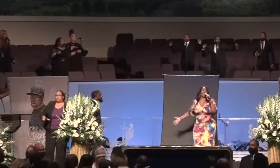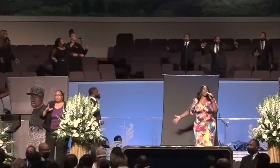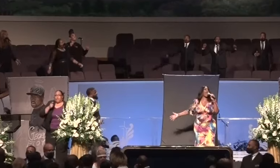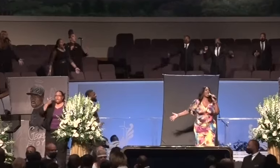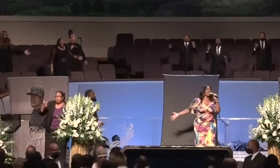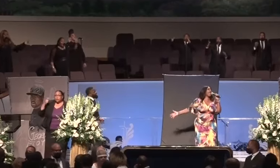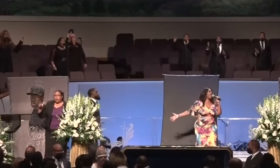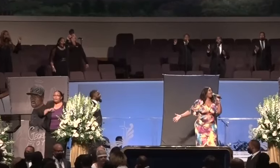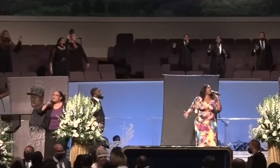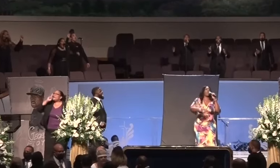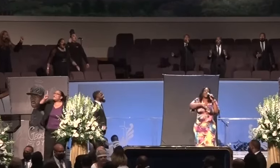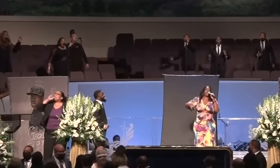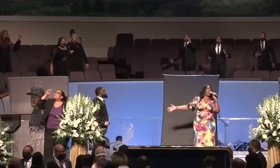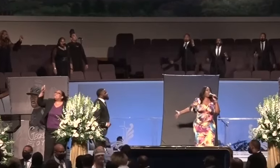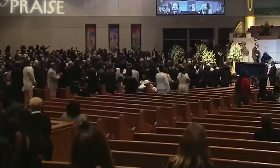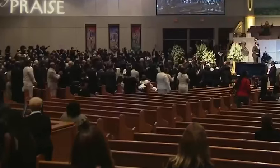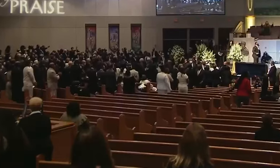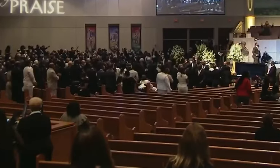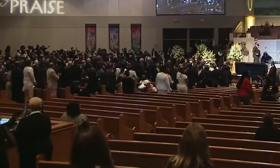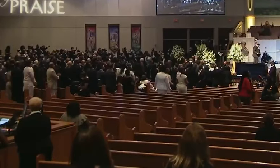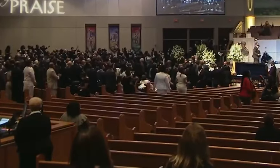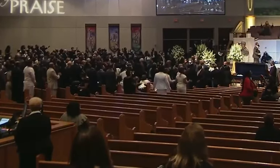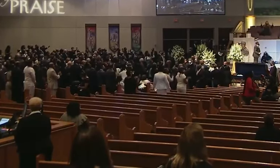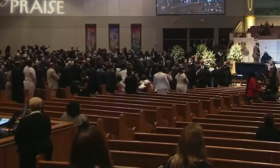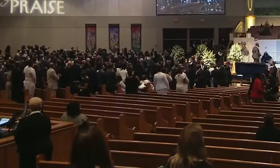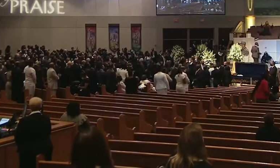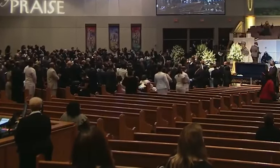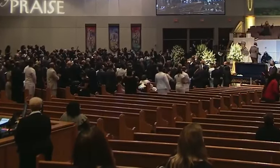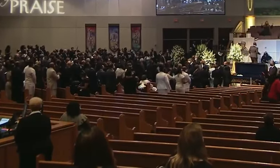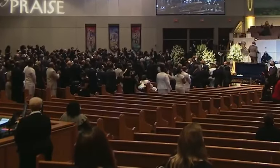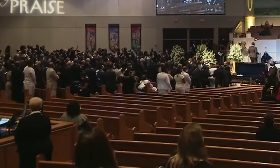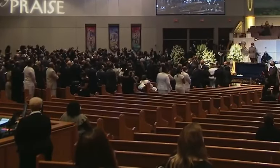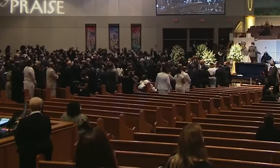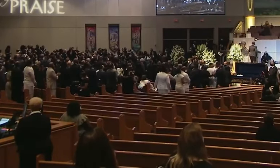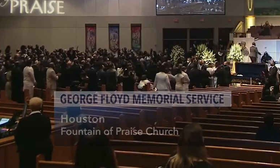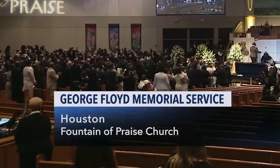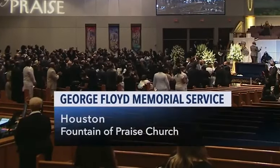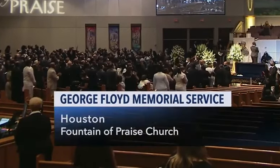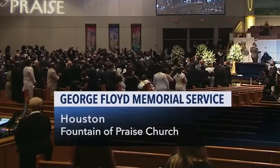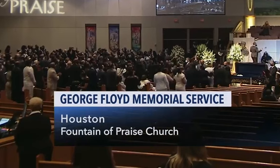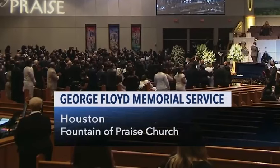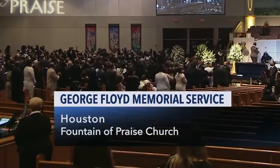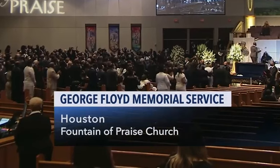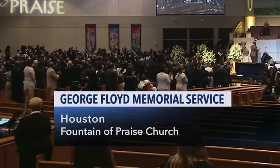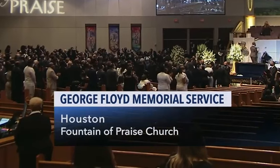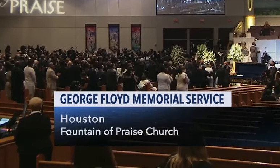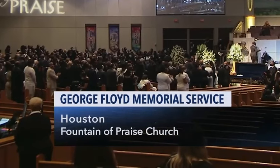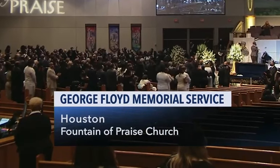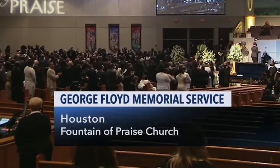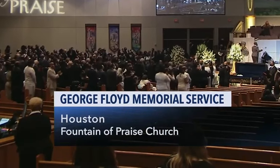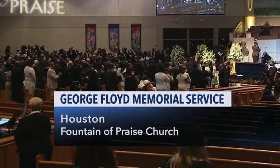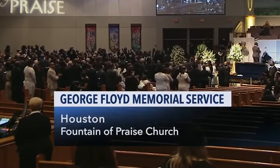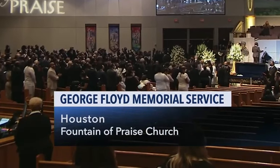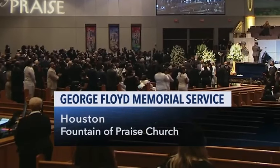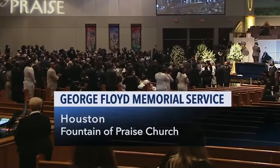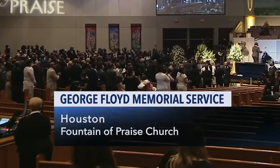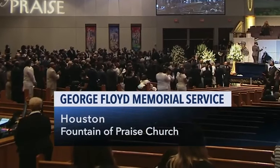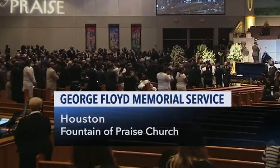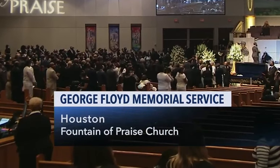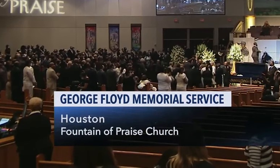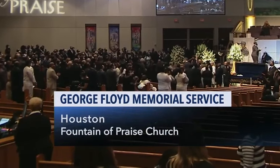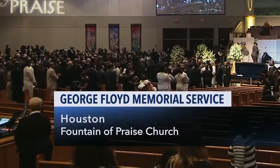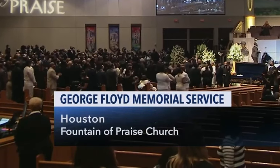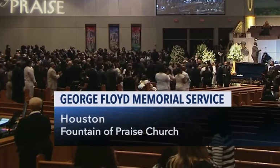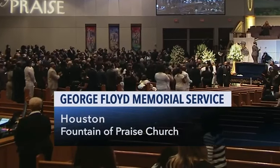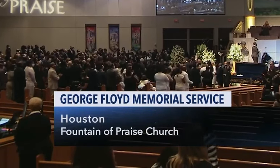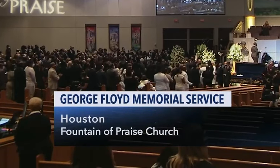love. Where I am. Where I am. Nobody like me. Nobody like the king of kings. King of kings. Lord. Lord. Where